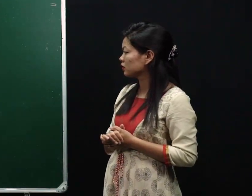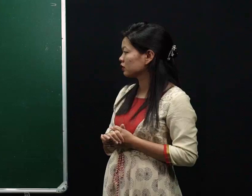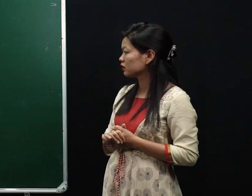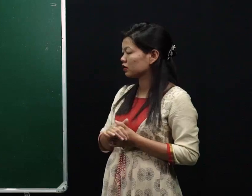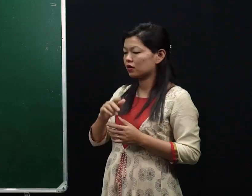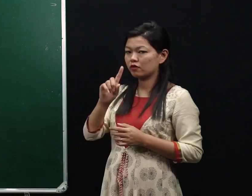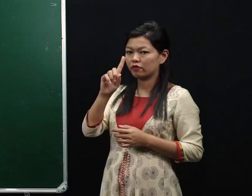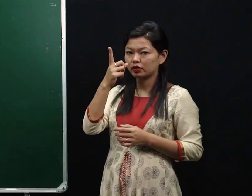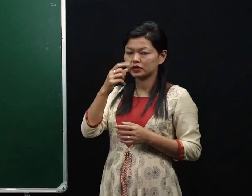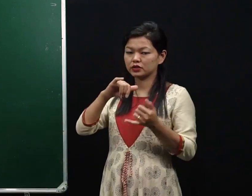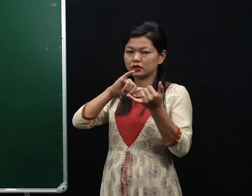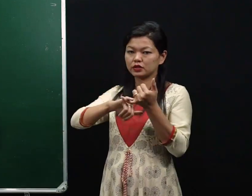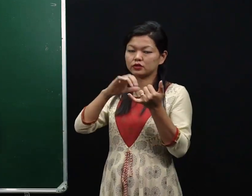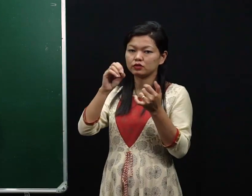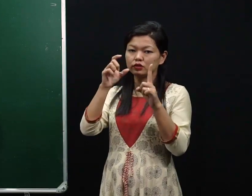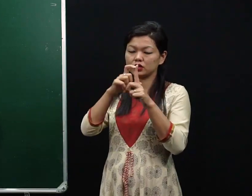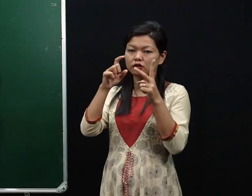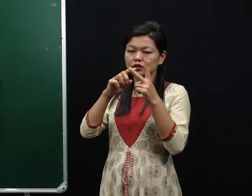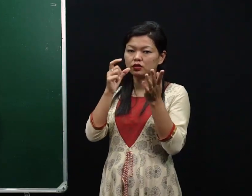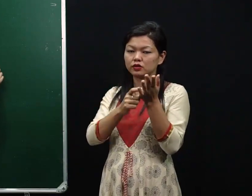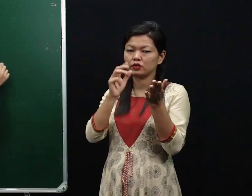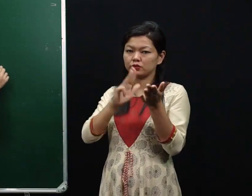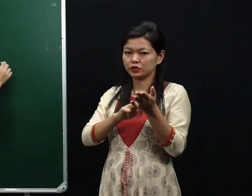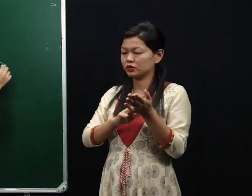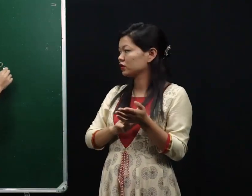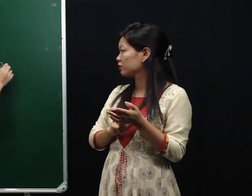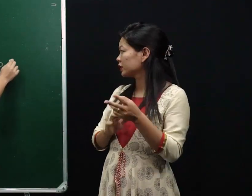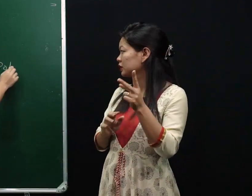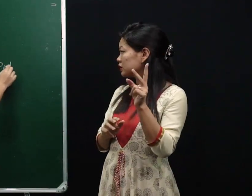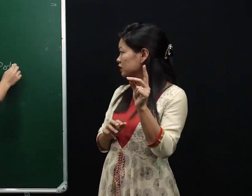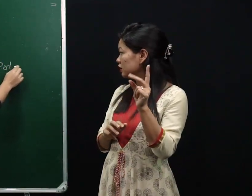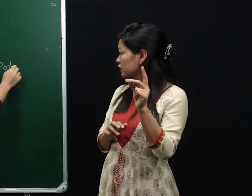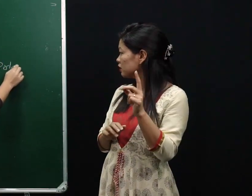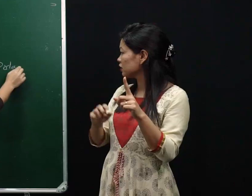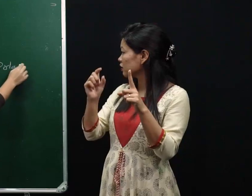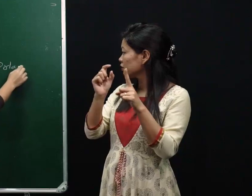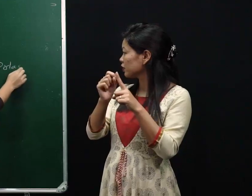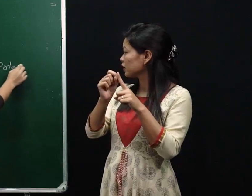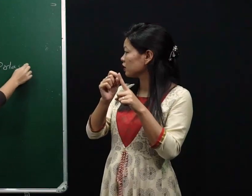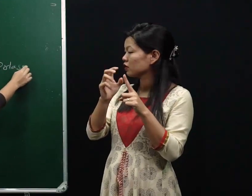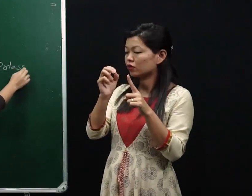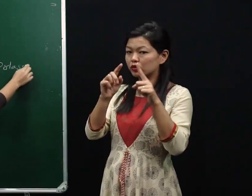and potassium. Okay, sodium and potassium.